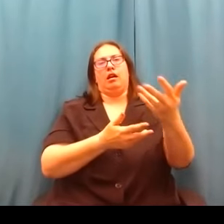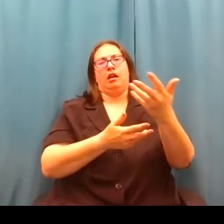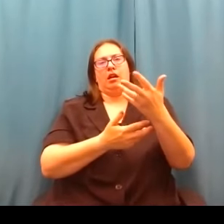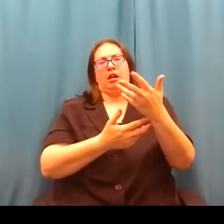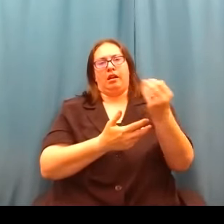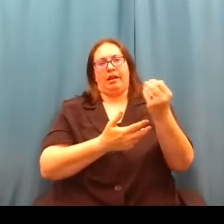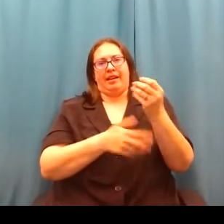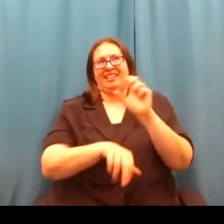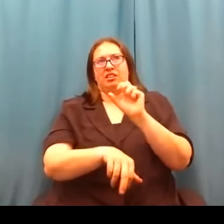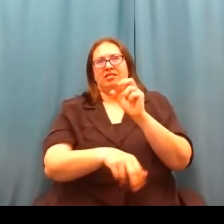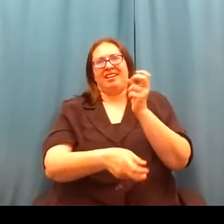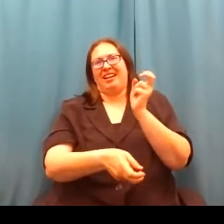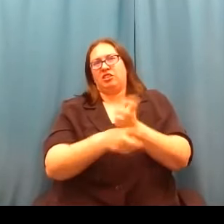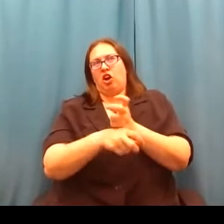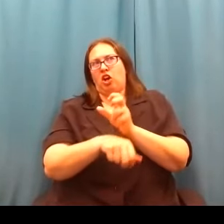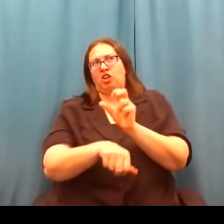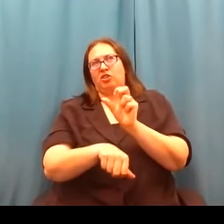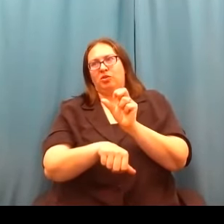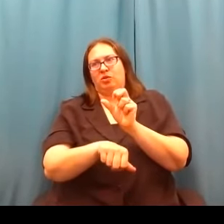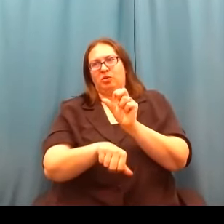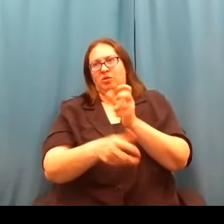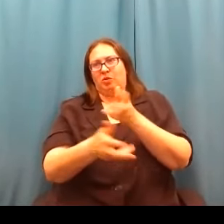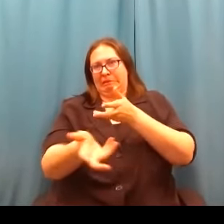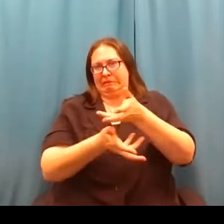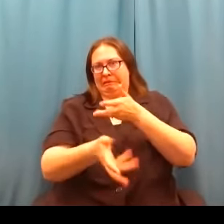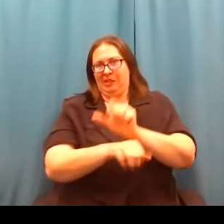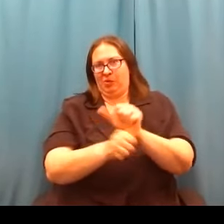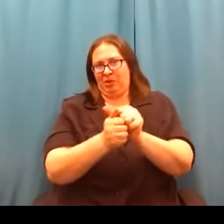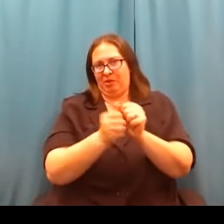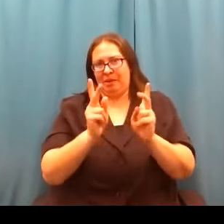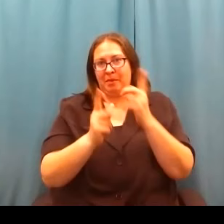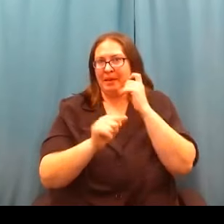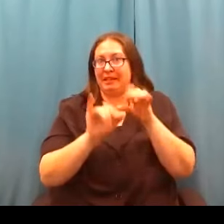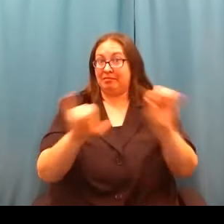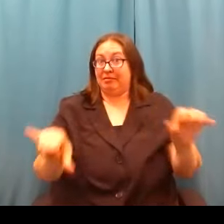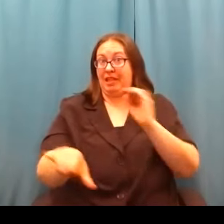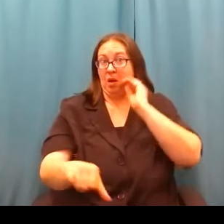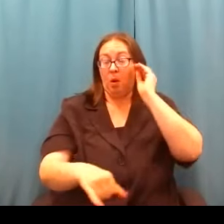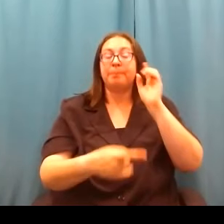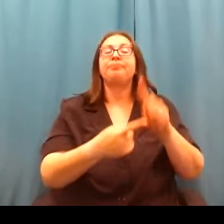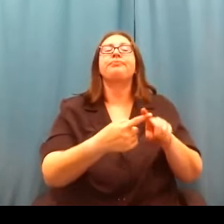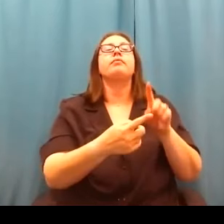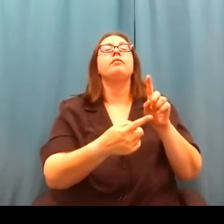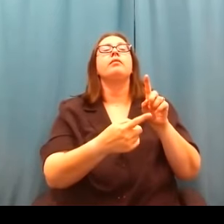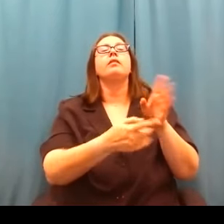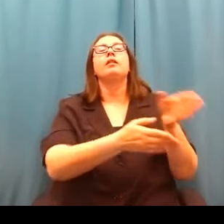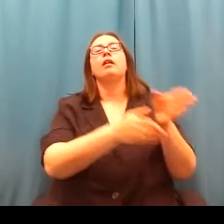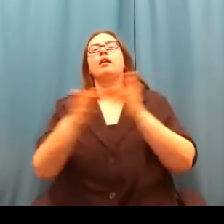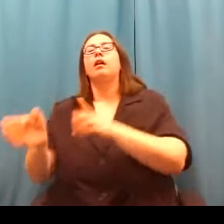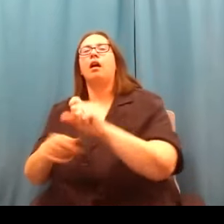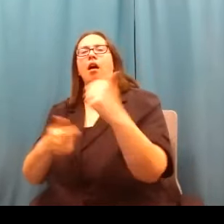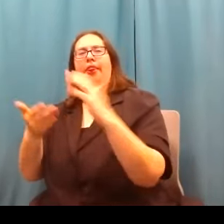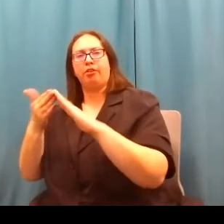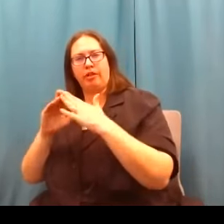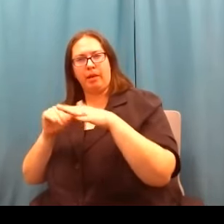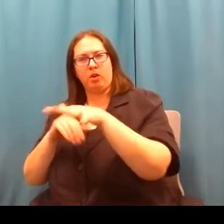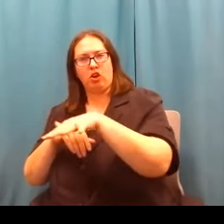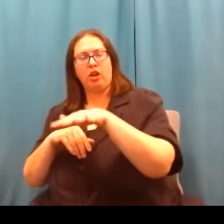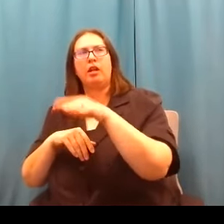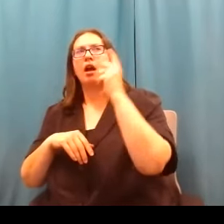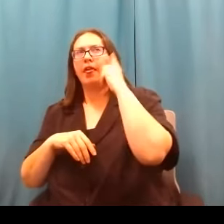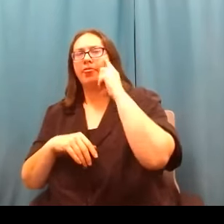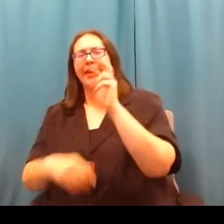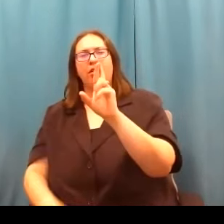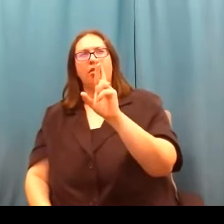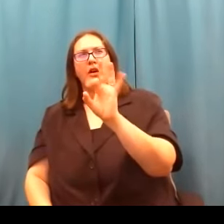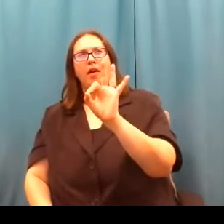work with people during the stay-at-home time. Then there's another neighborhood, which is, I believe the RFP is out